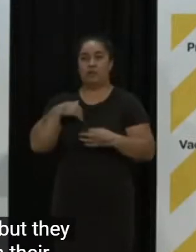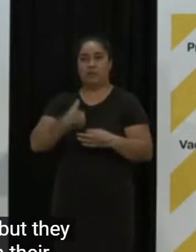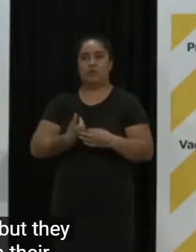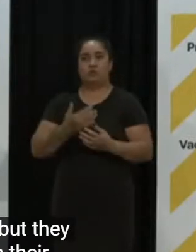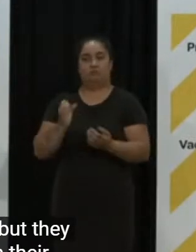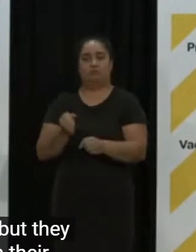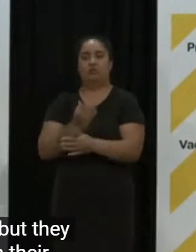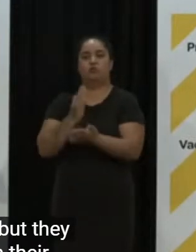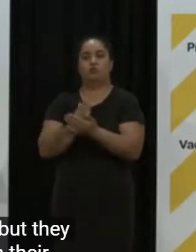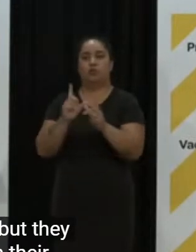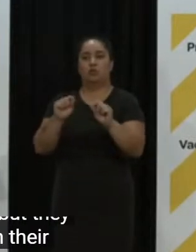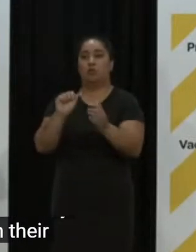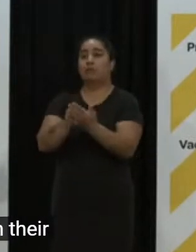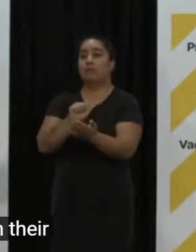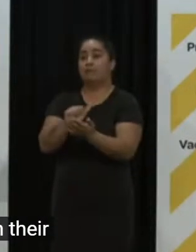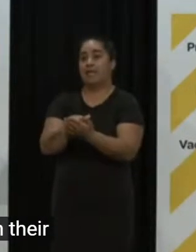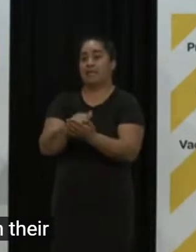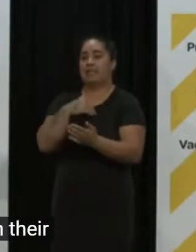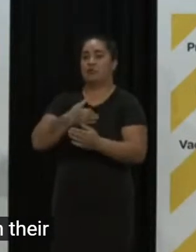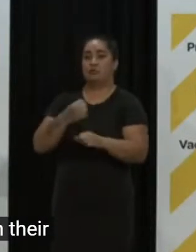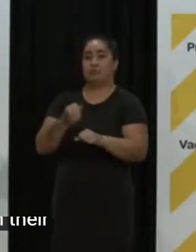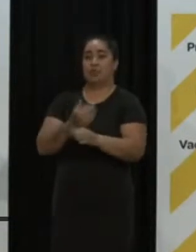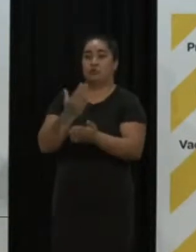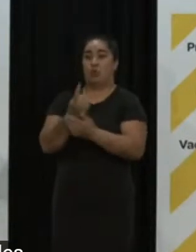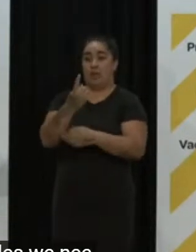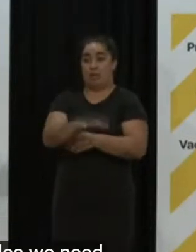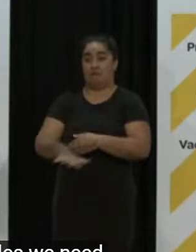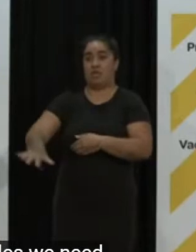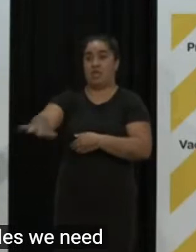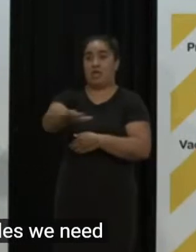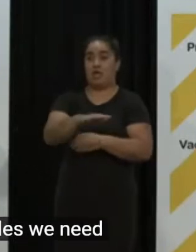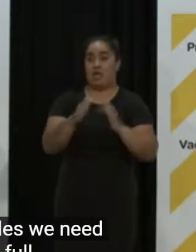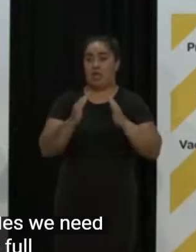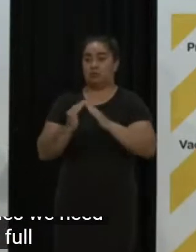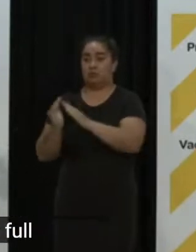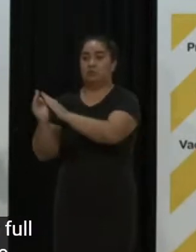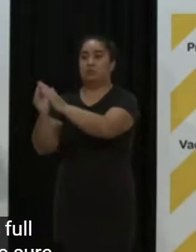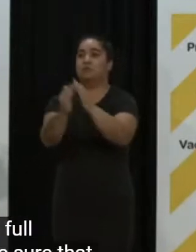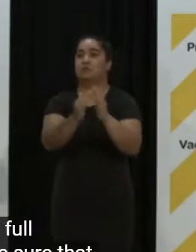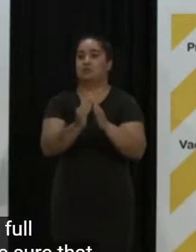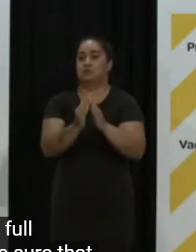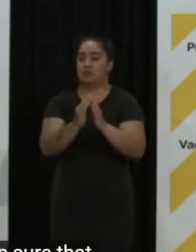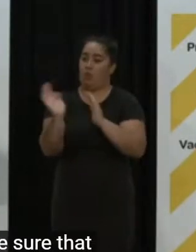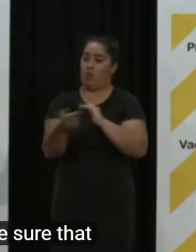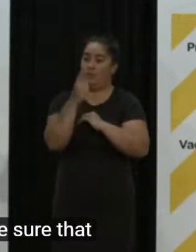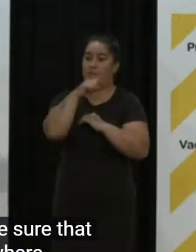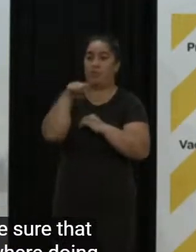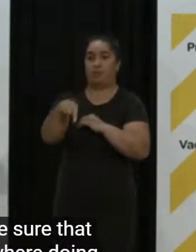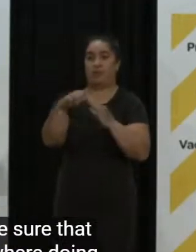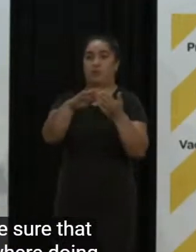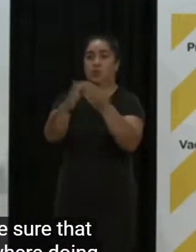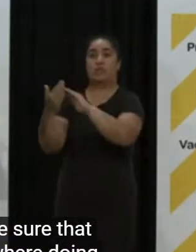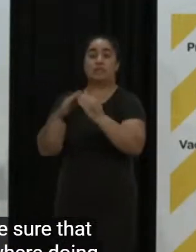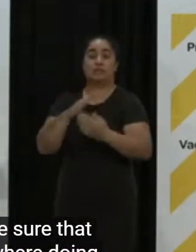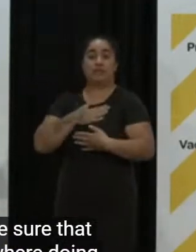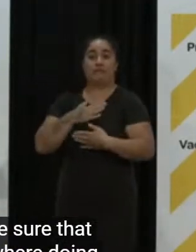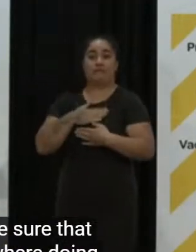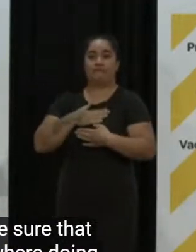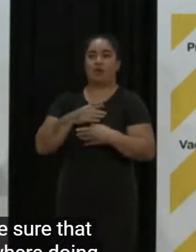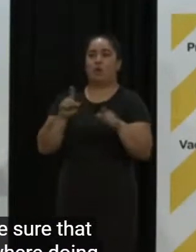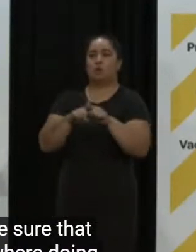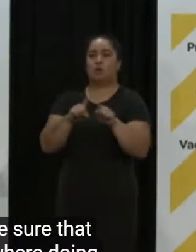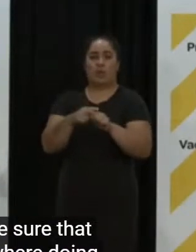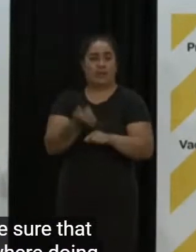make sure that in a neighbourhood, we're doing everything we can to ensure a neighbourhood and a community is safe, that neighbours